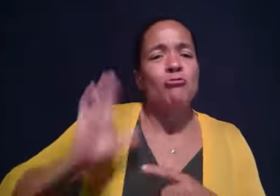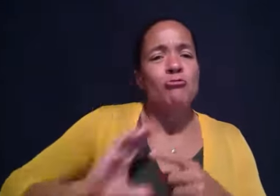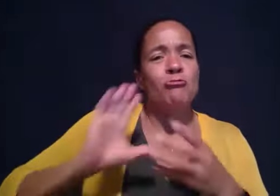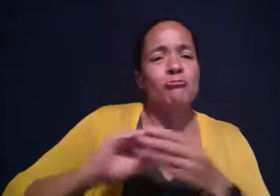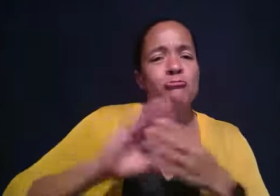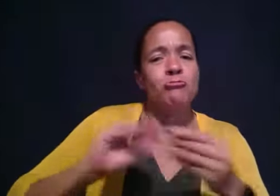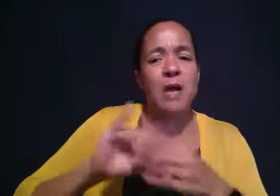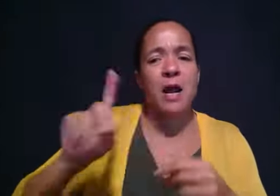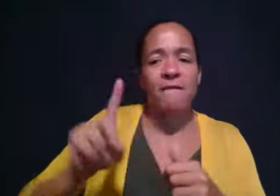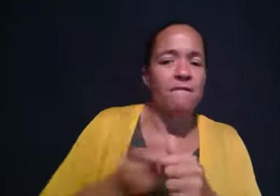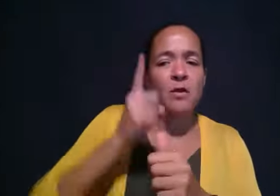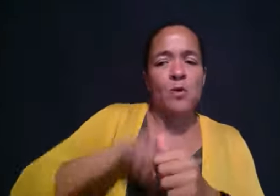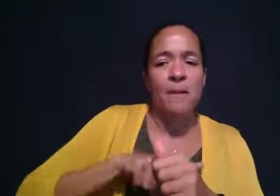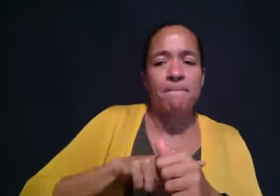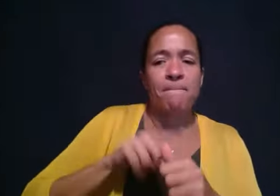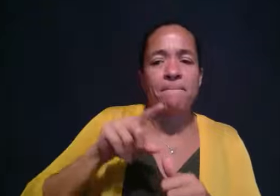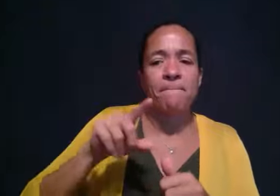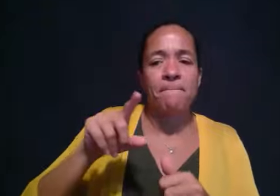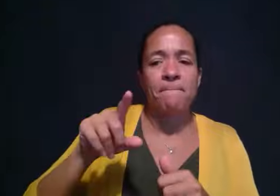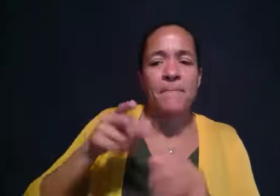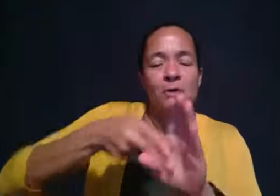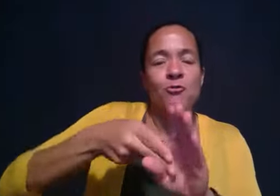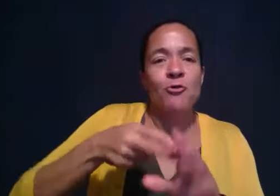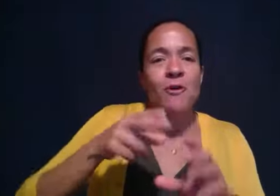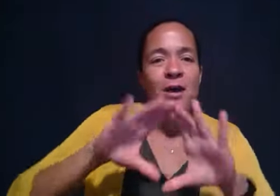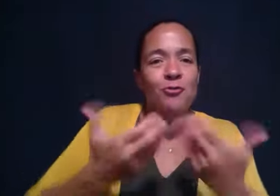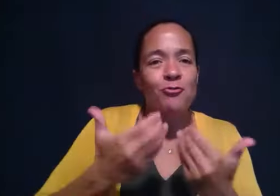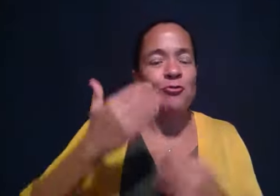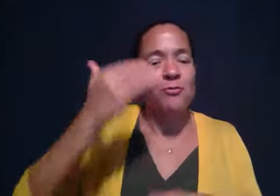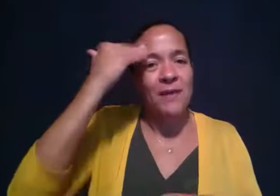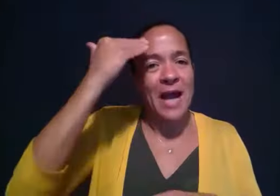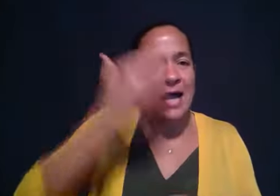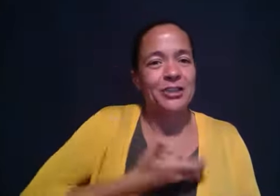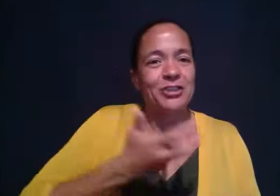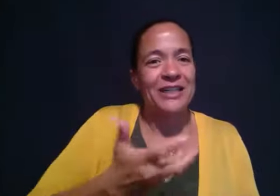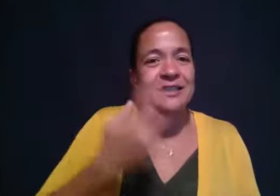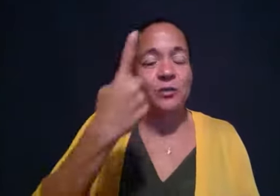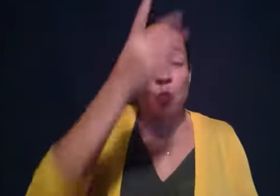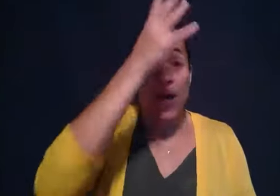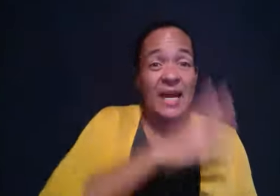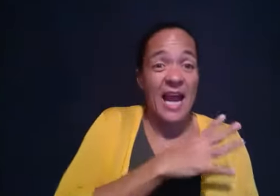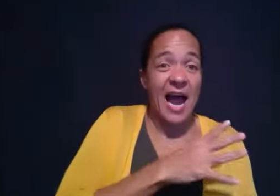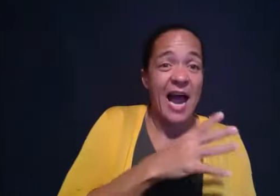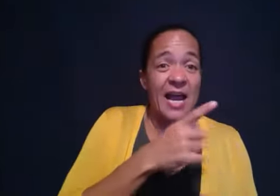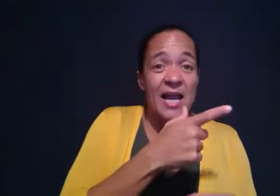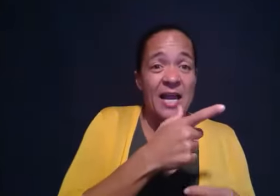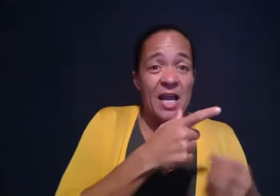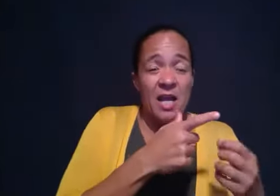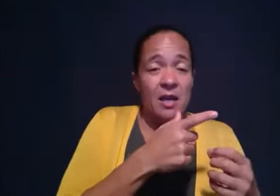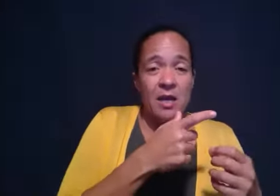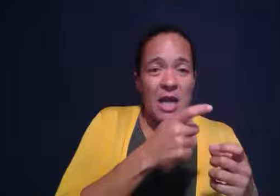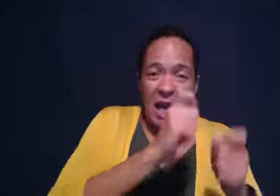group conscience, one guy hit another guy with a folding chair, and he was hooked. Like he never missed another